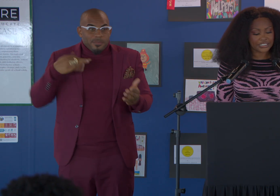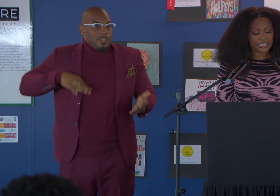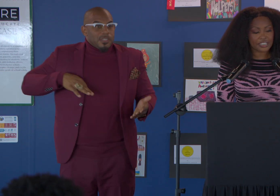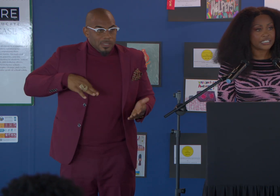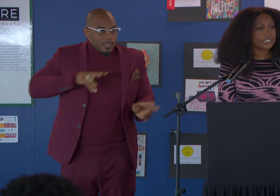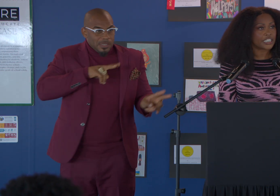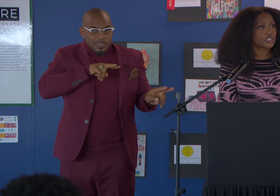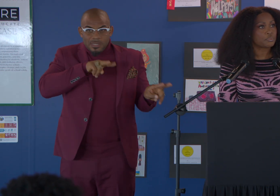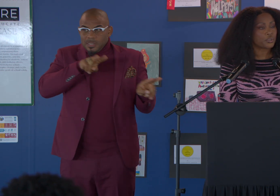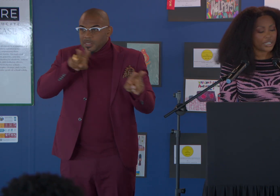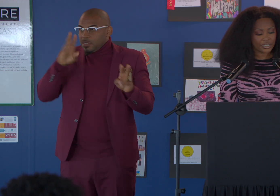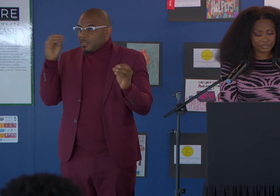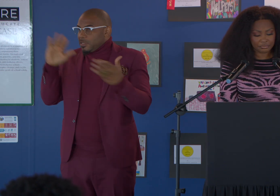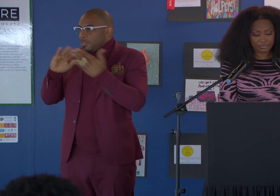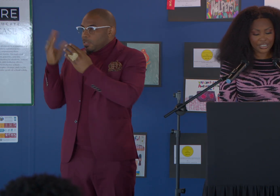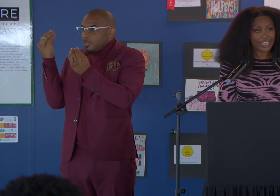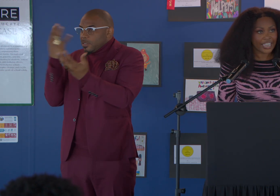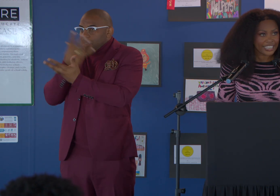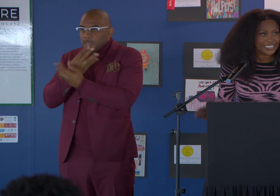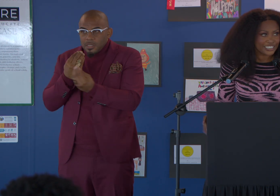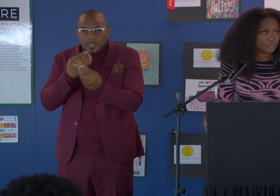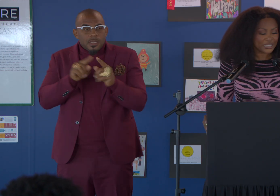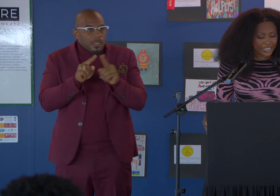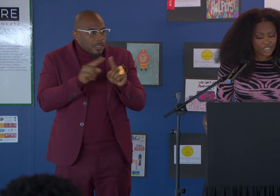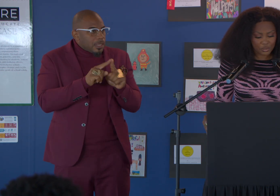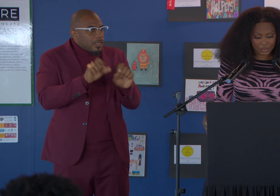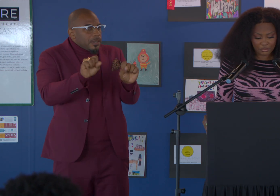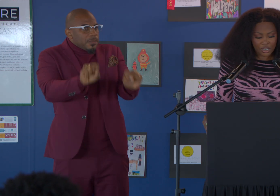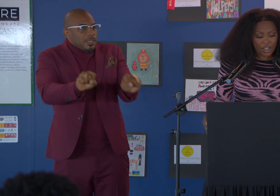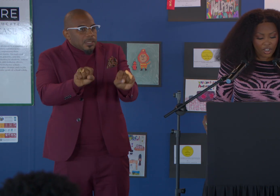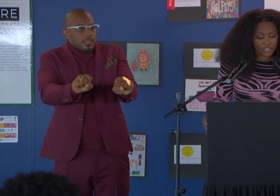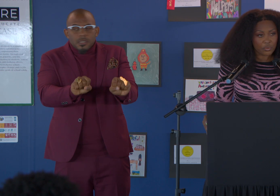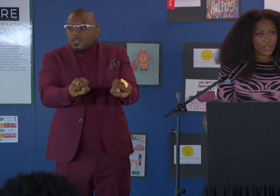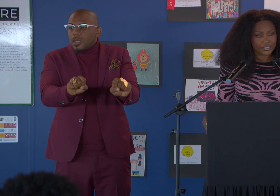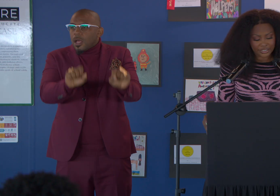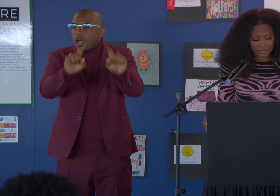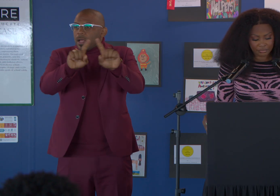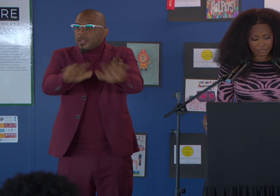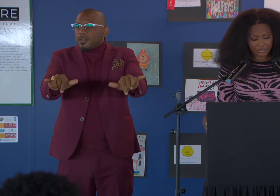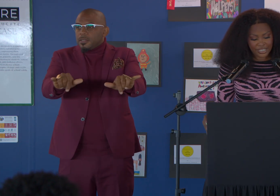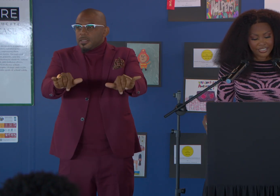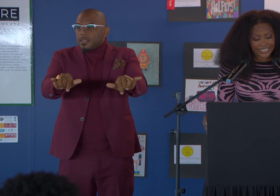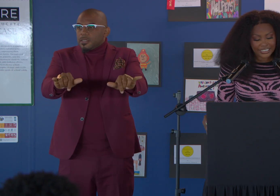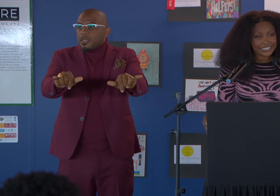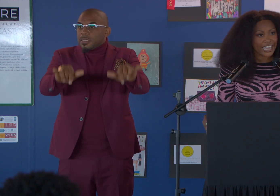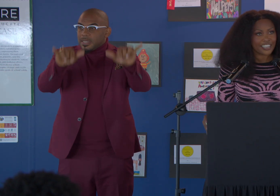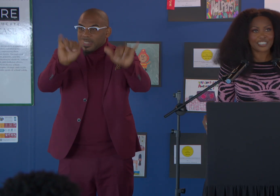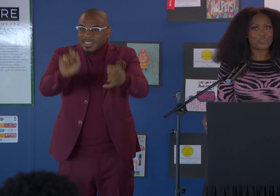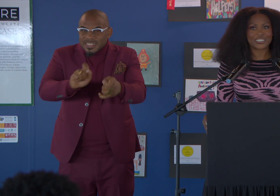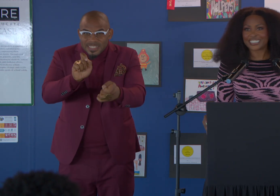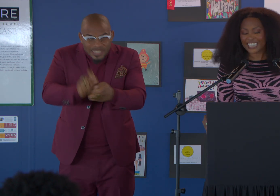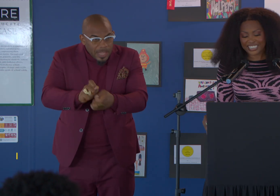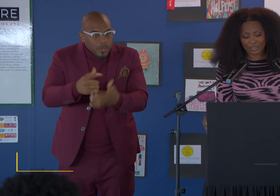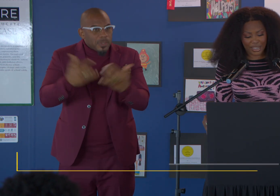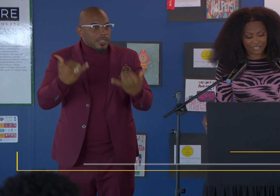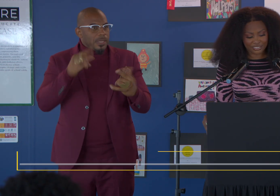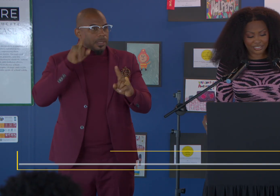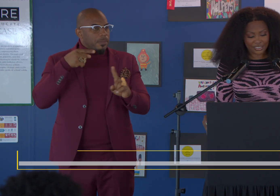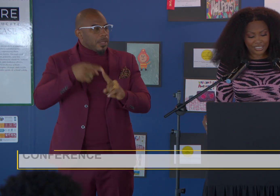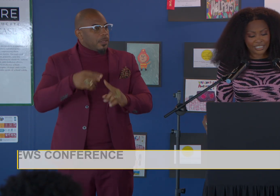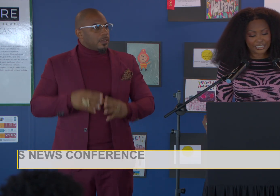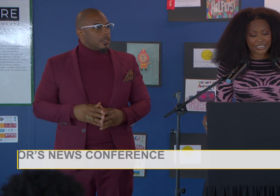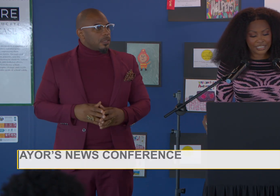point to see this city's beauty and its potential all at once. That's exactly what today is